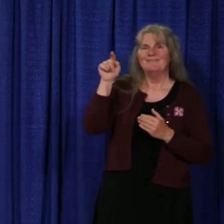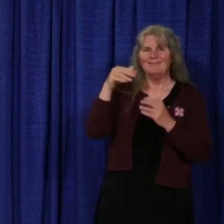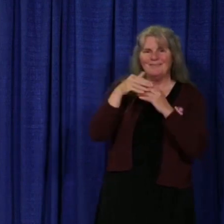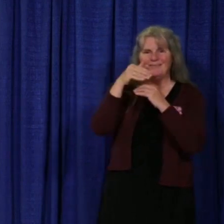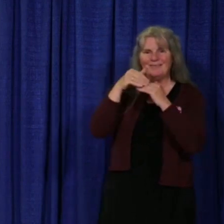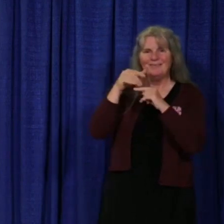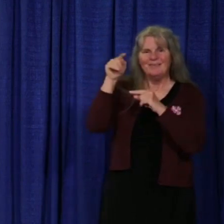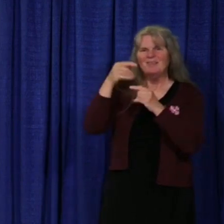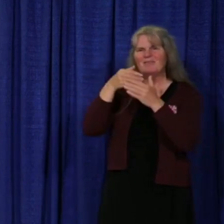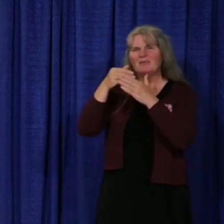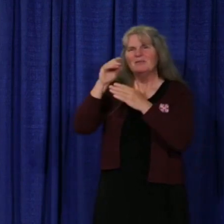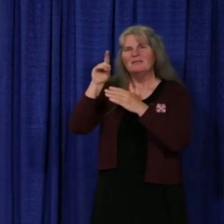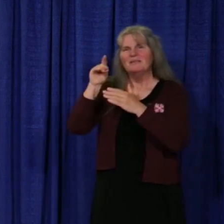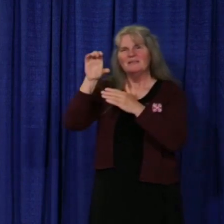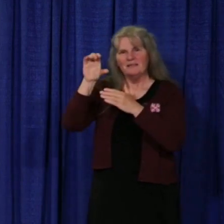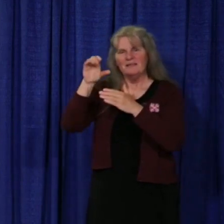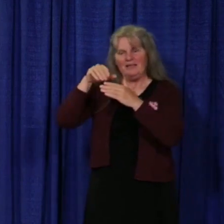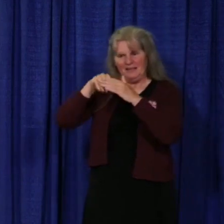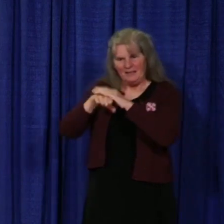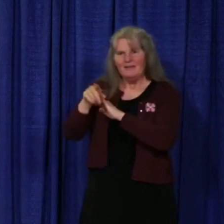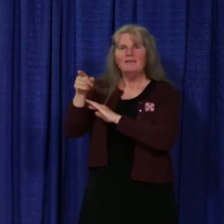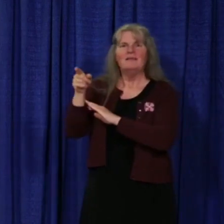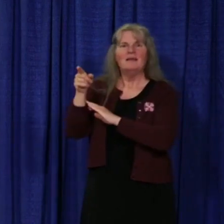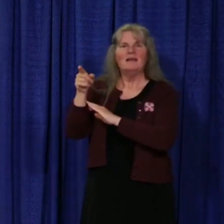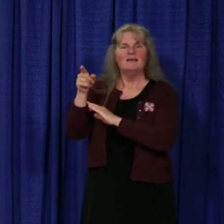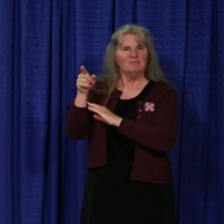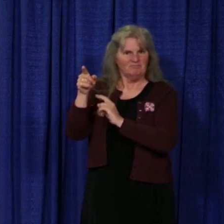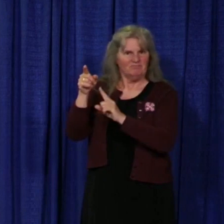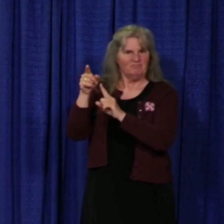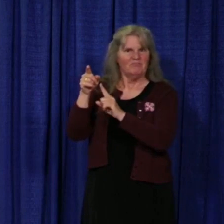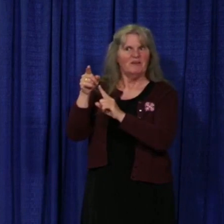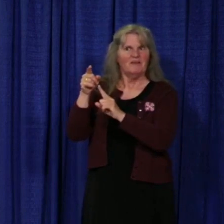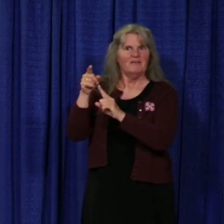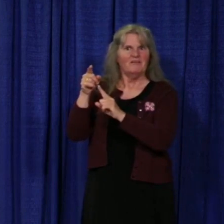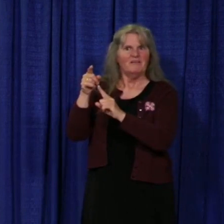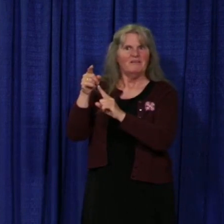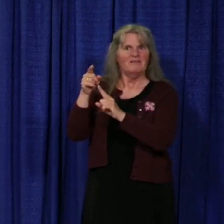coming into Dawson City, they, for Yukon